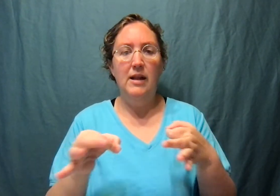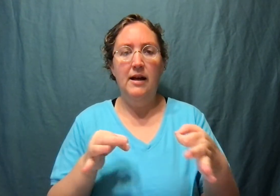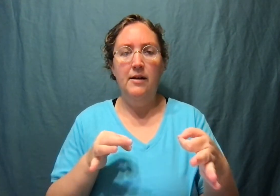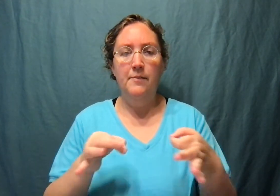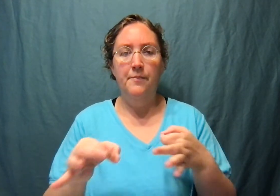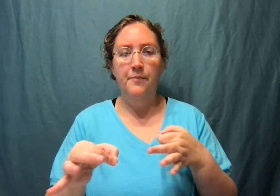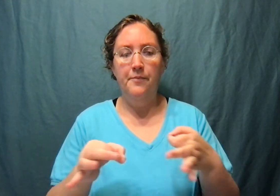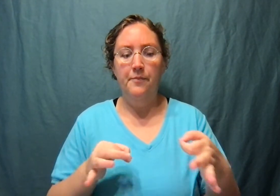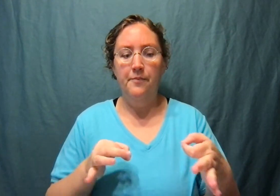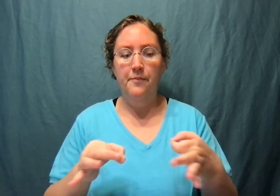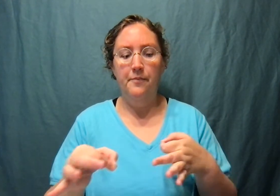Explain.